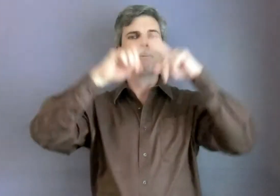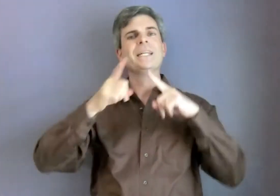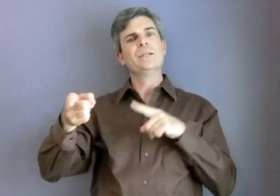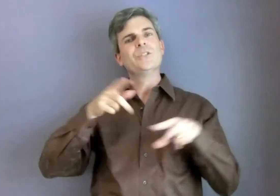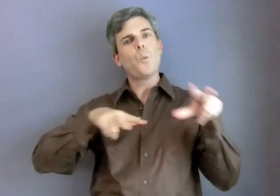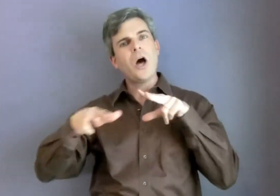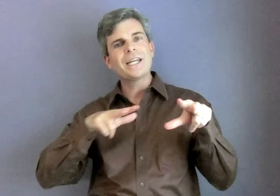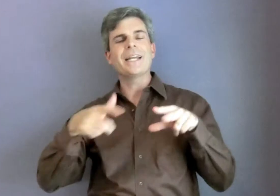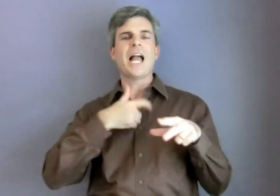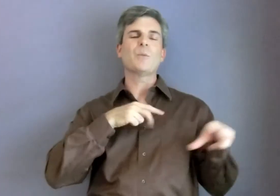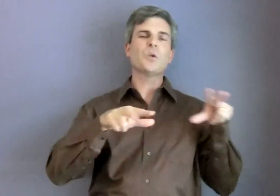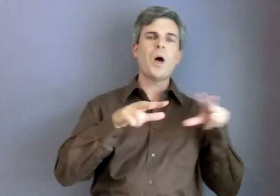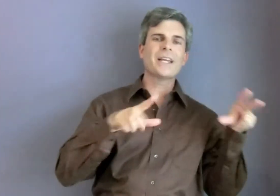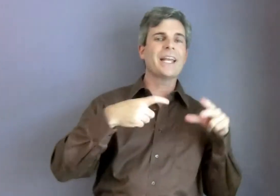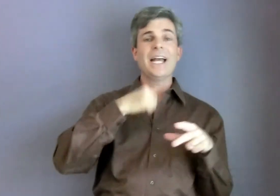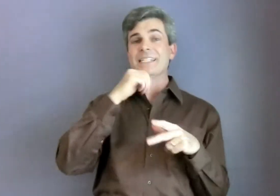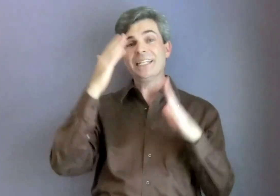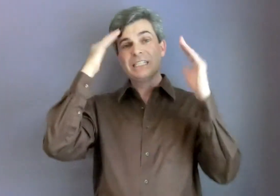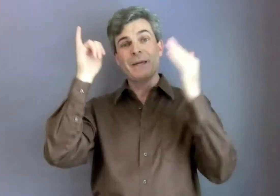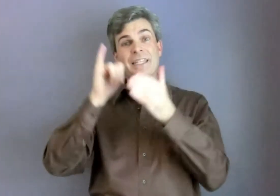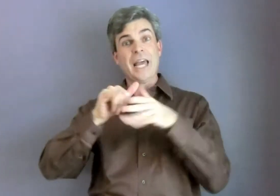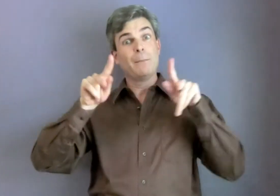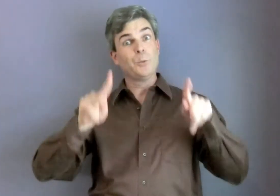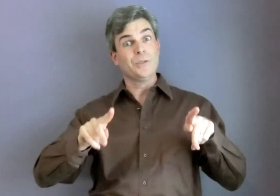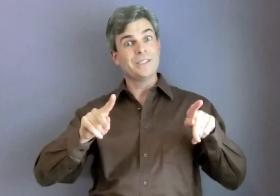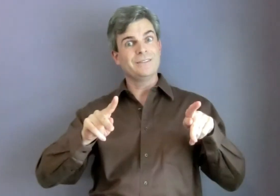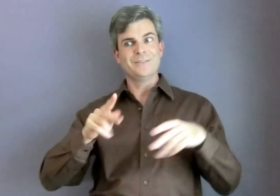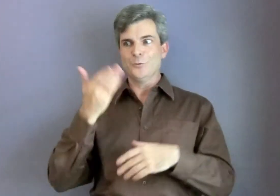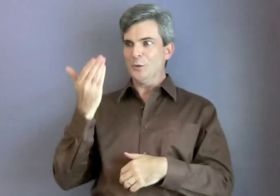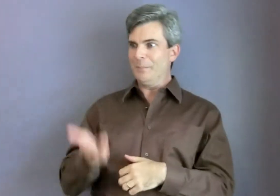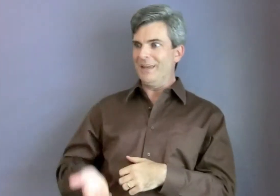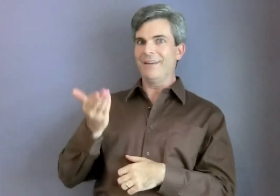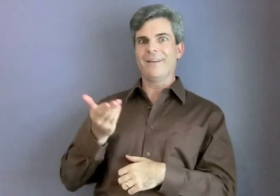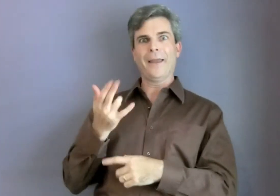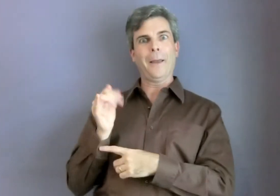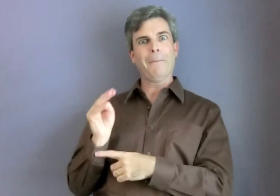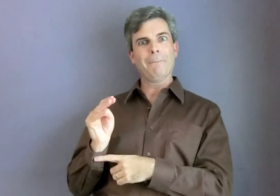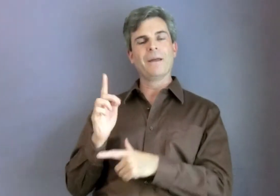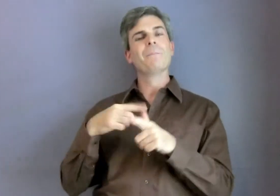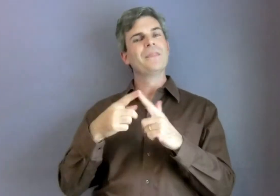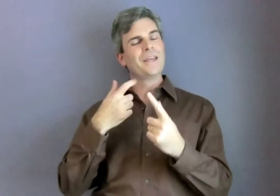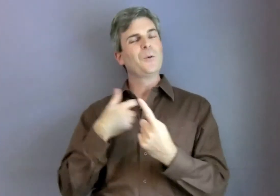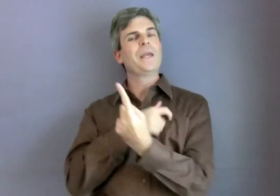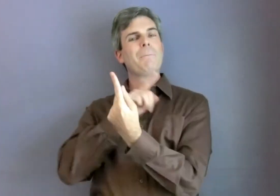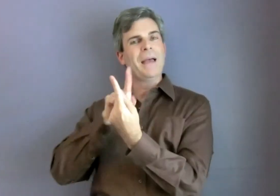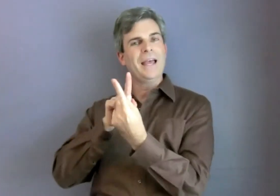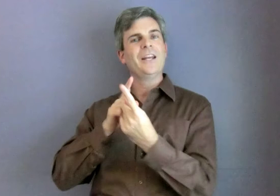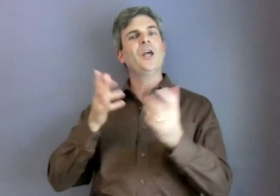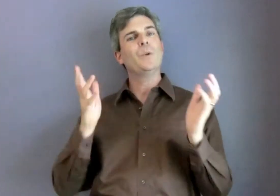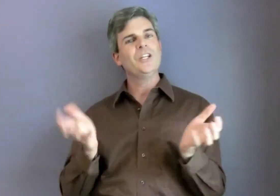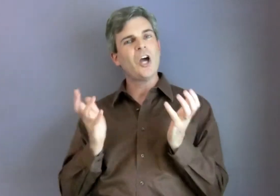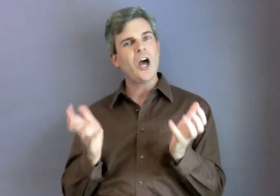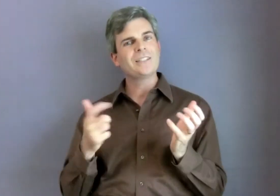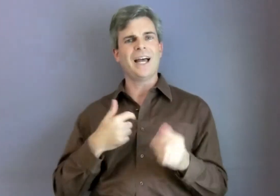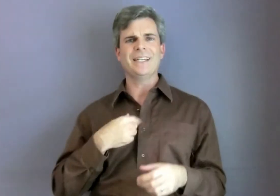expect that person I was going to meet to be him. And then we met and we talked, and I'm like, he doesn't look like